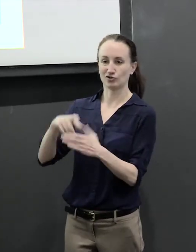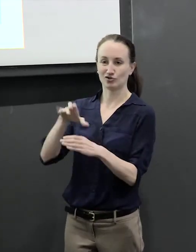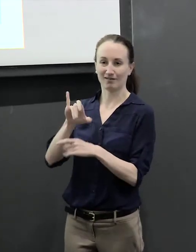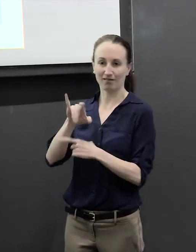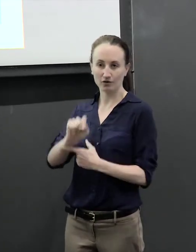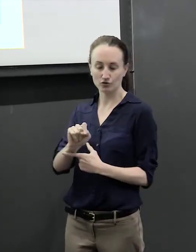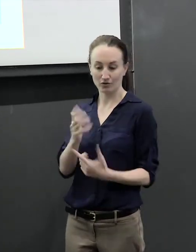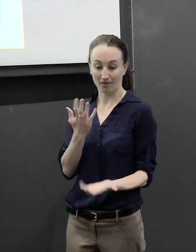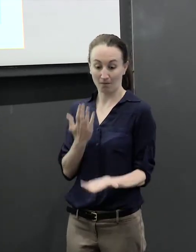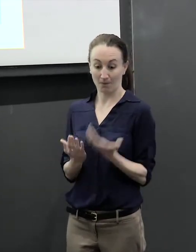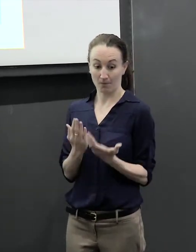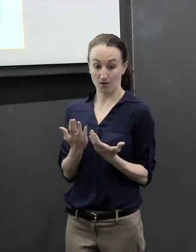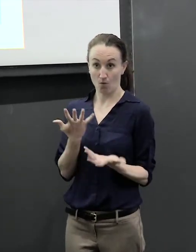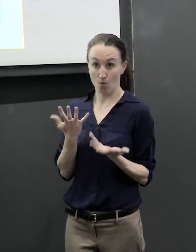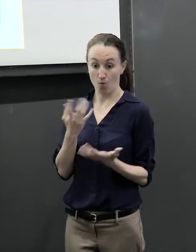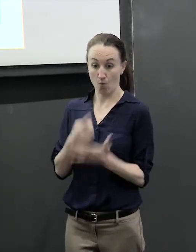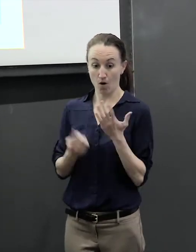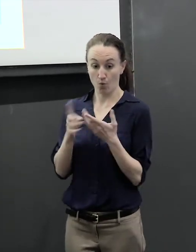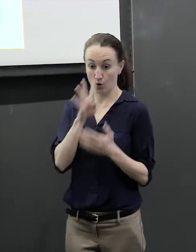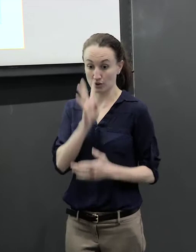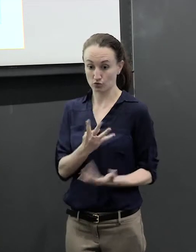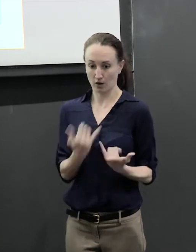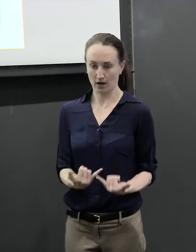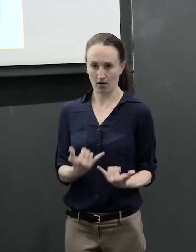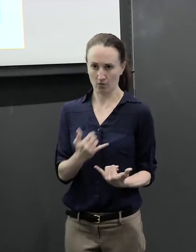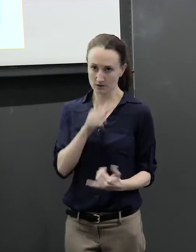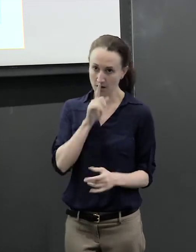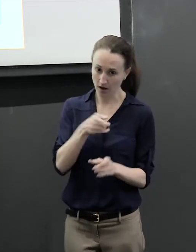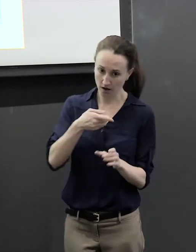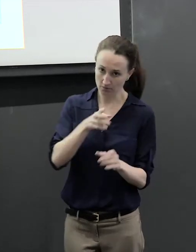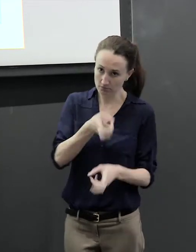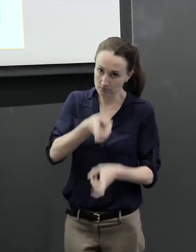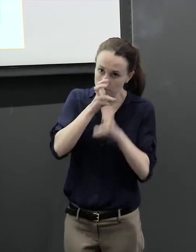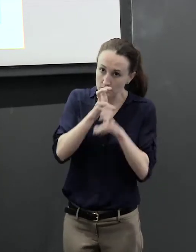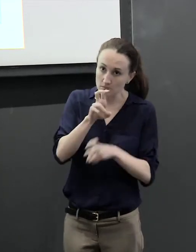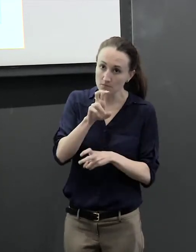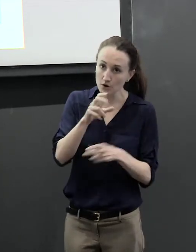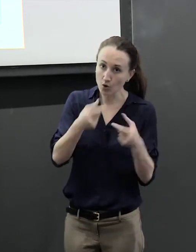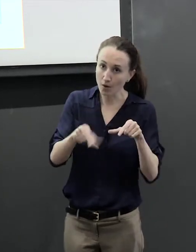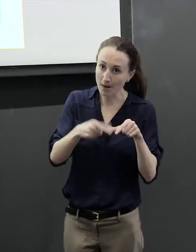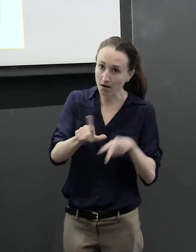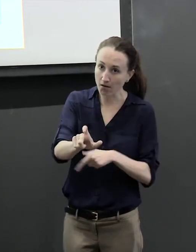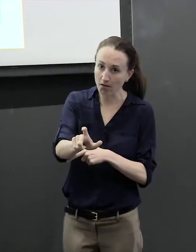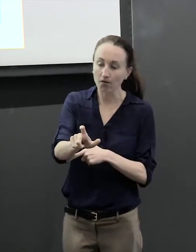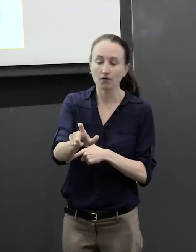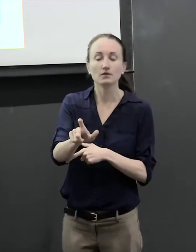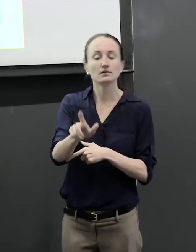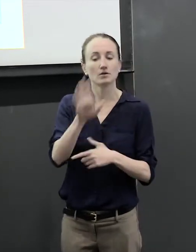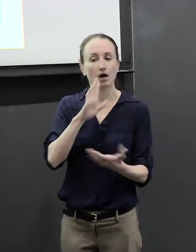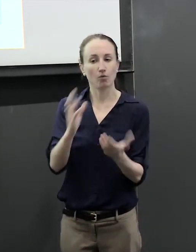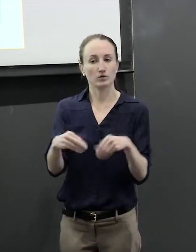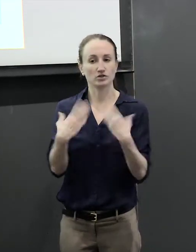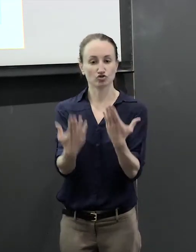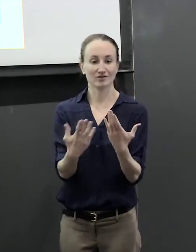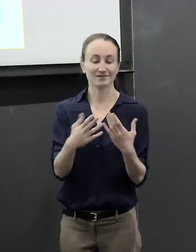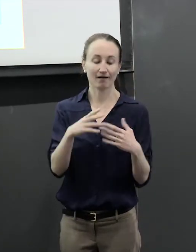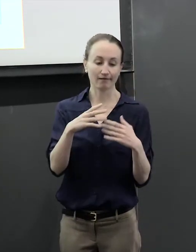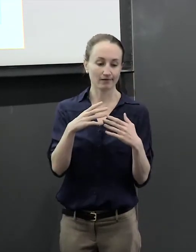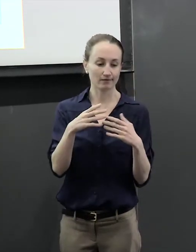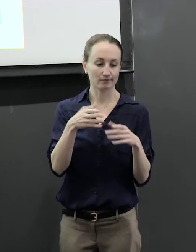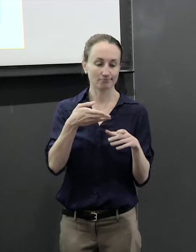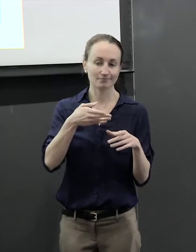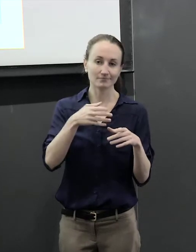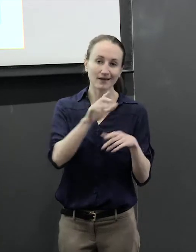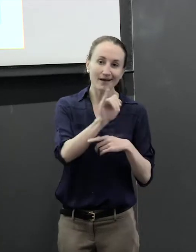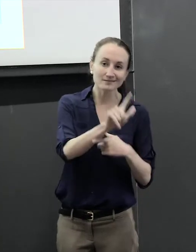material. And one example I tested with slightly different results in American Sign Language and French Sign Language, and which made me,